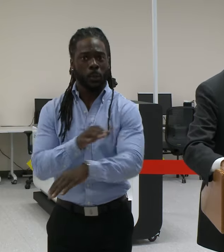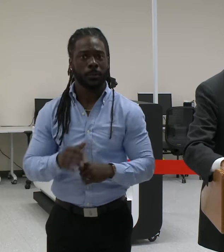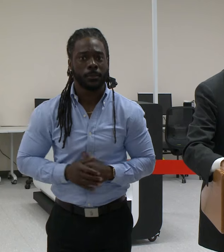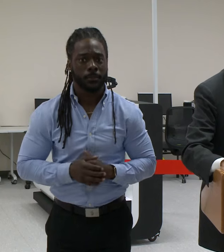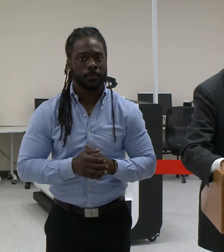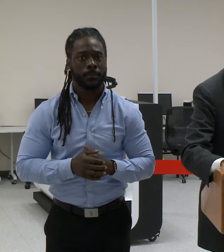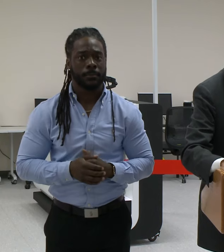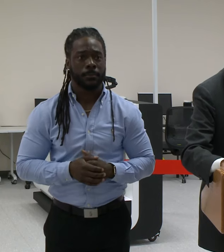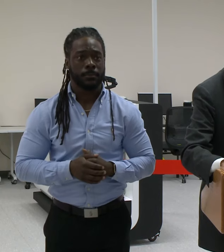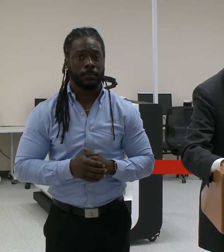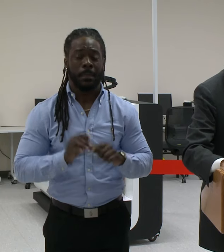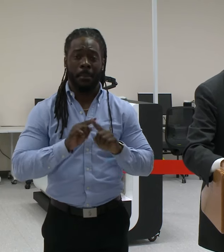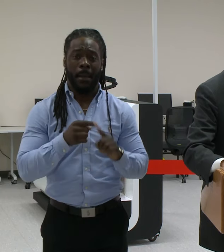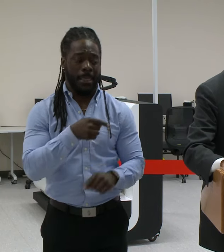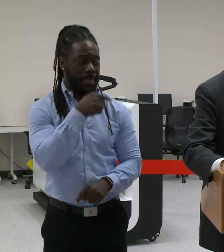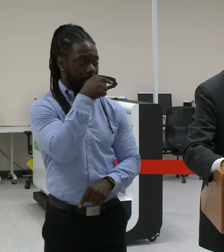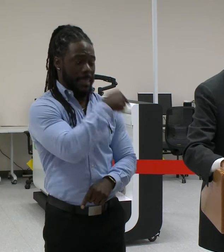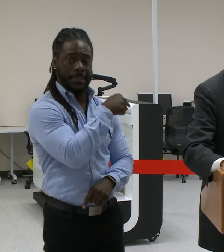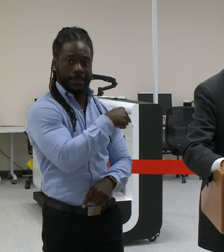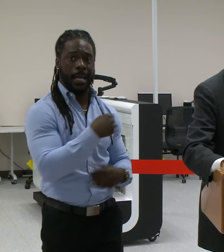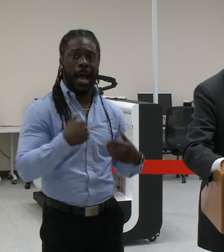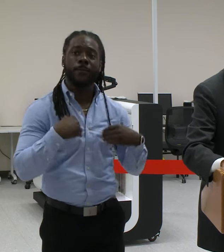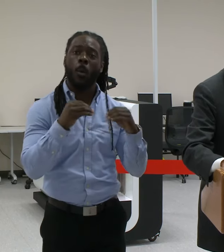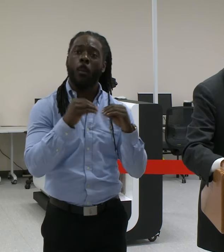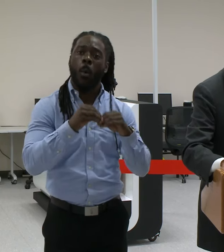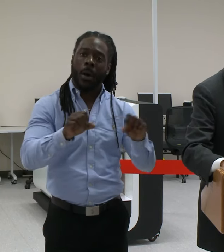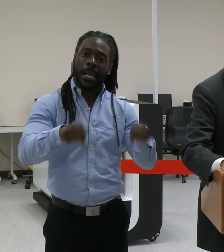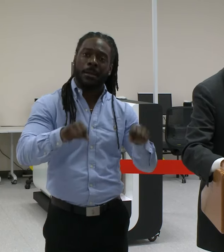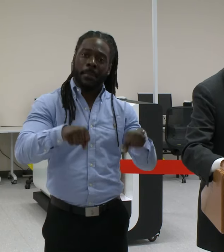This has more capacity than that room had.